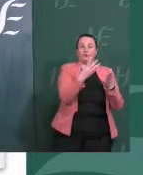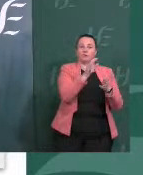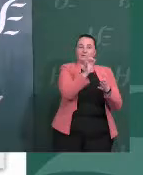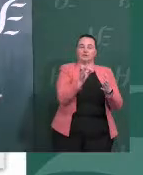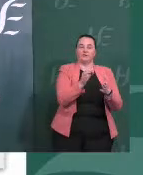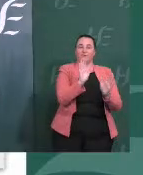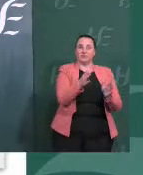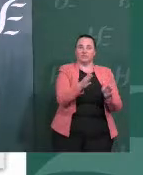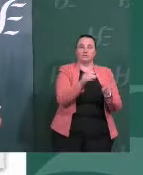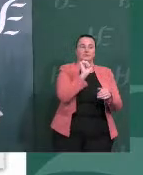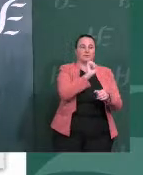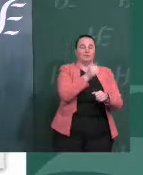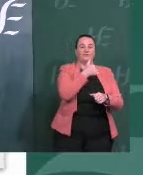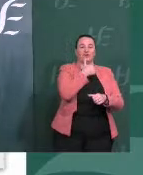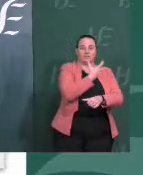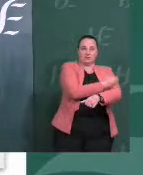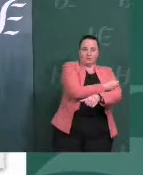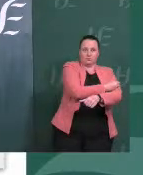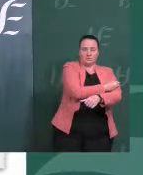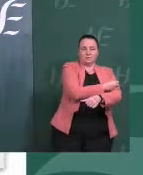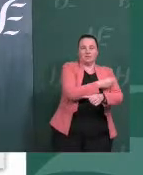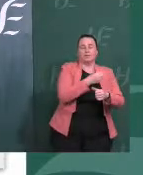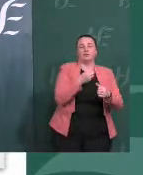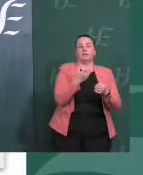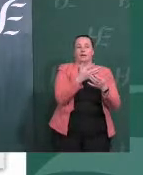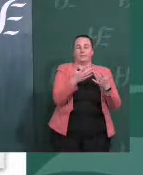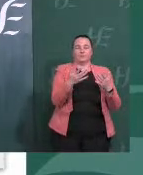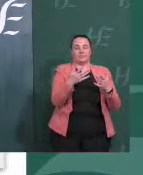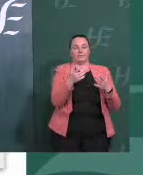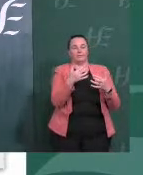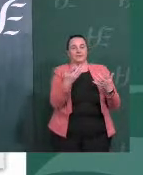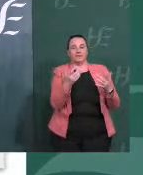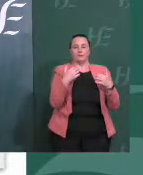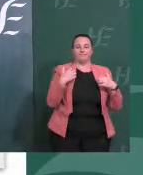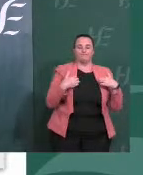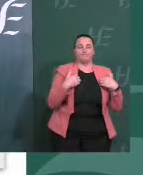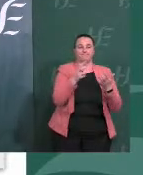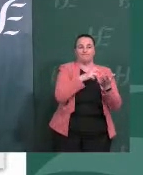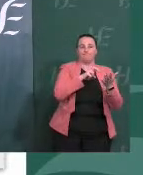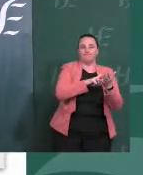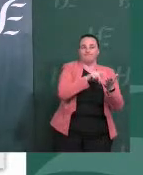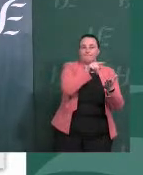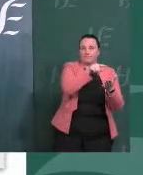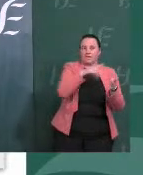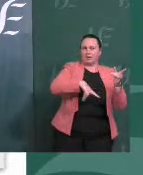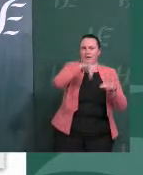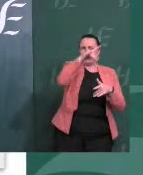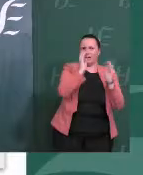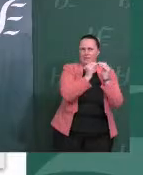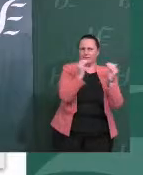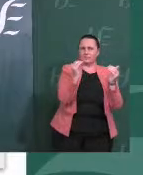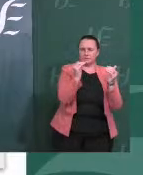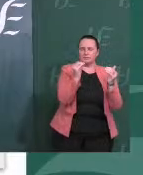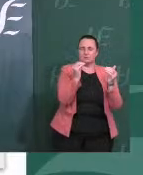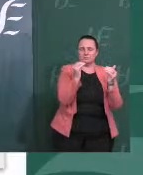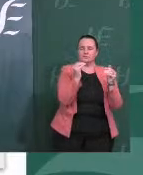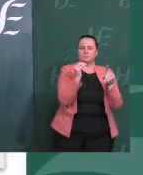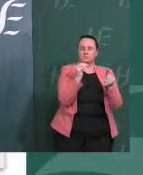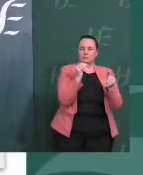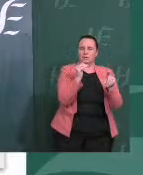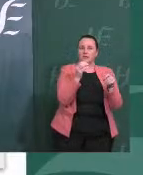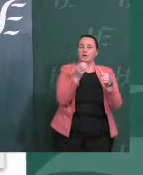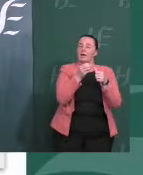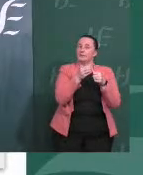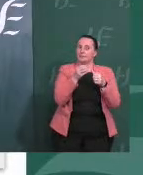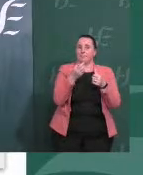dose 1, 74% have registered interest. And these are remarkably high levels and higher, as I said, the envy